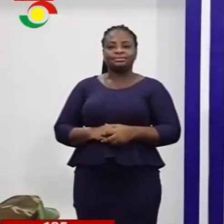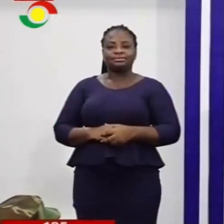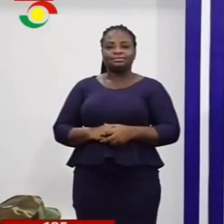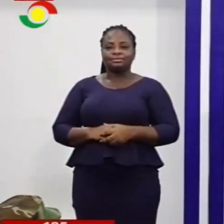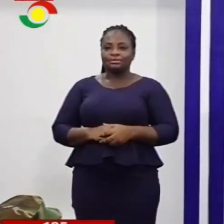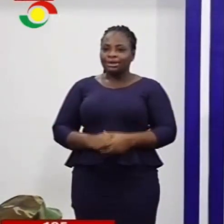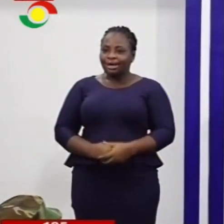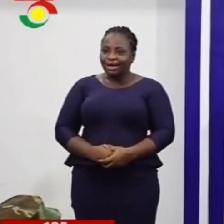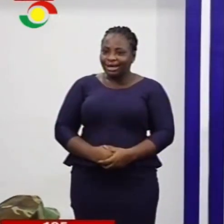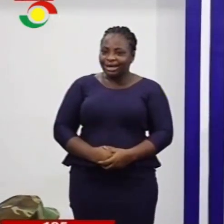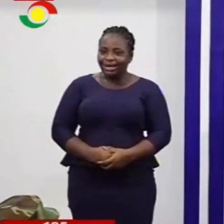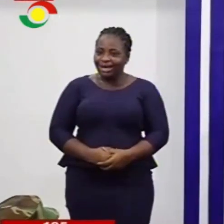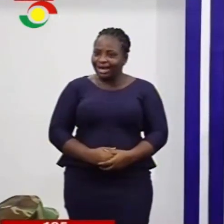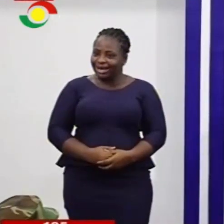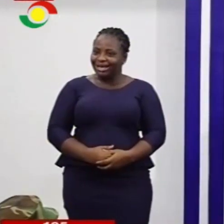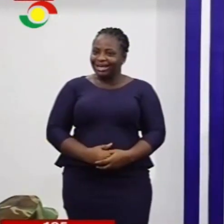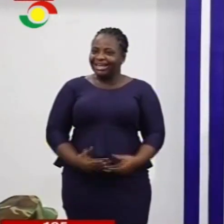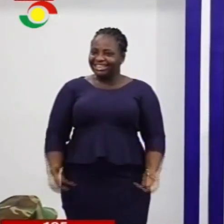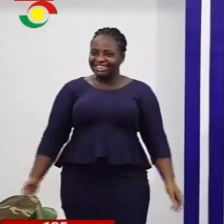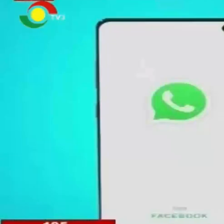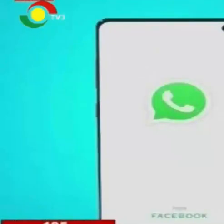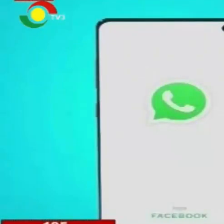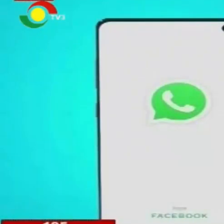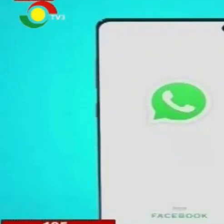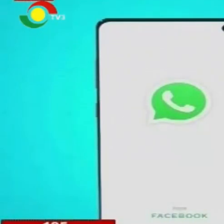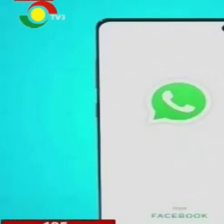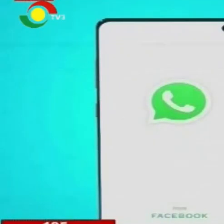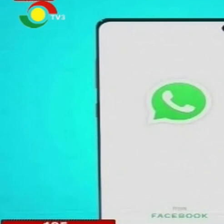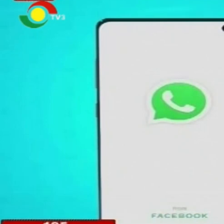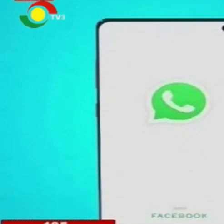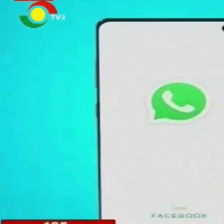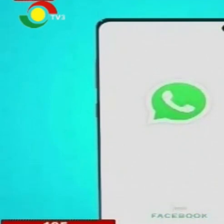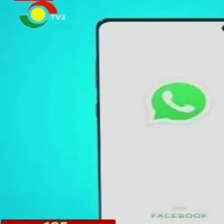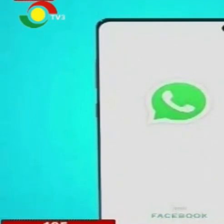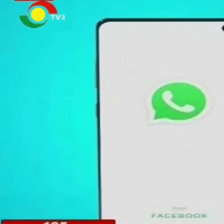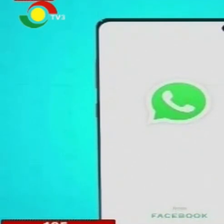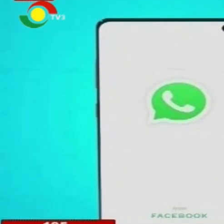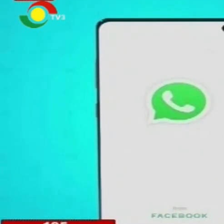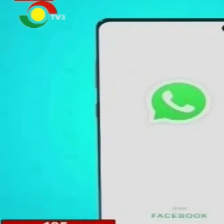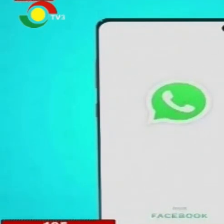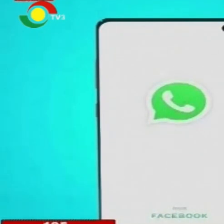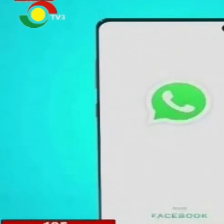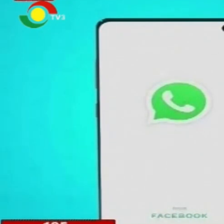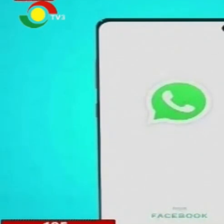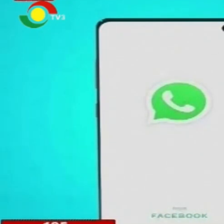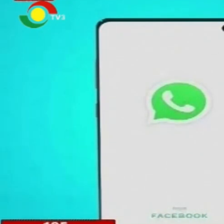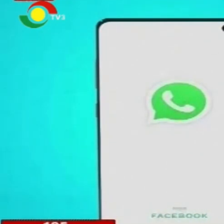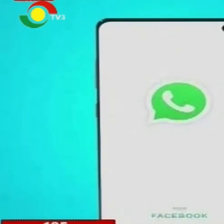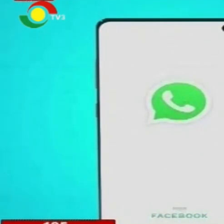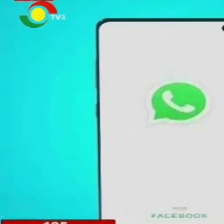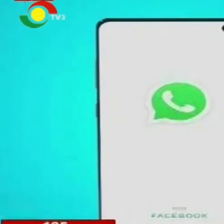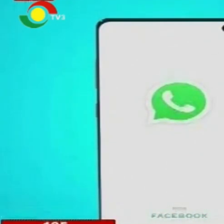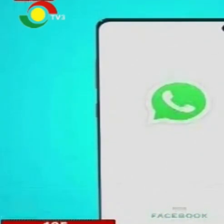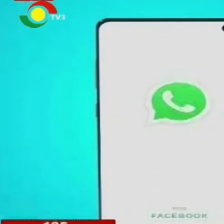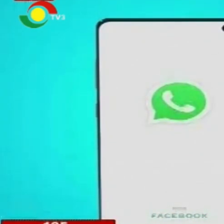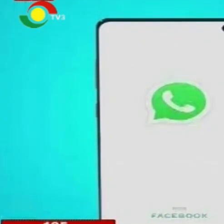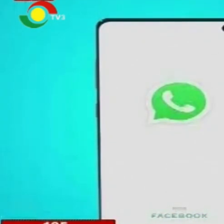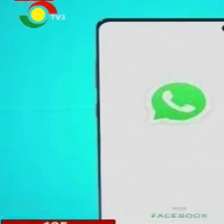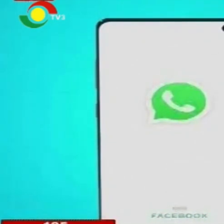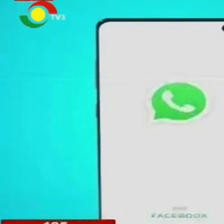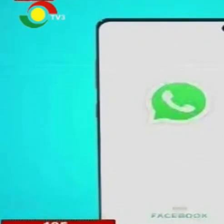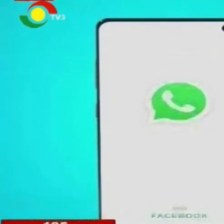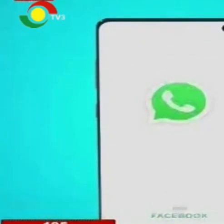yes, sir. Are you a sign language interpreter? You have a question yourself. Would you ask a question in sign language or you would?